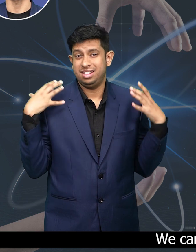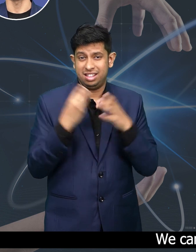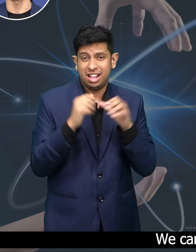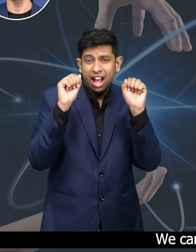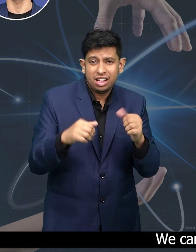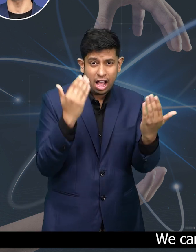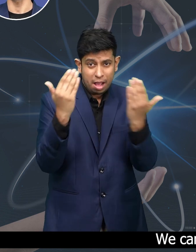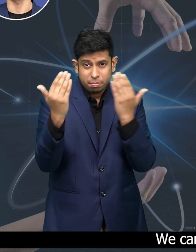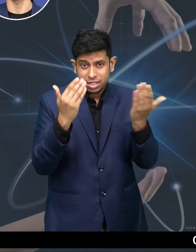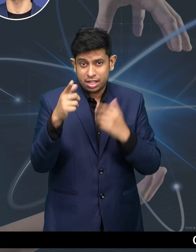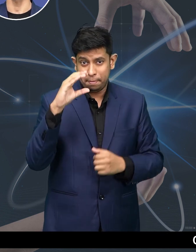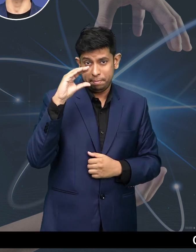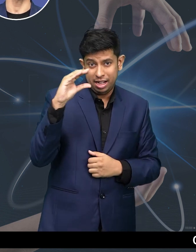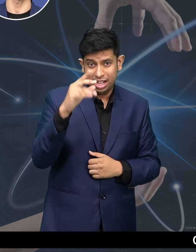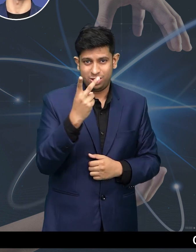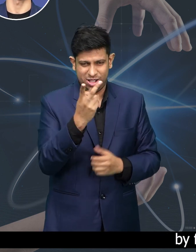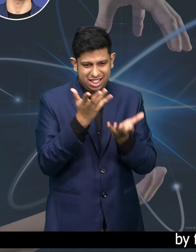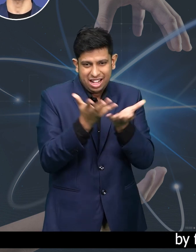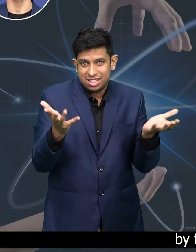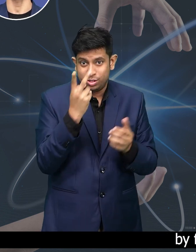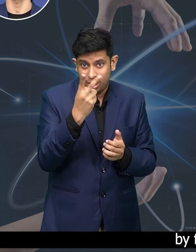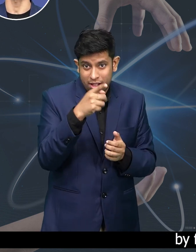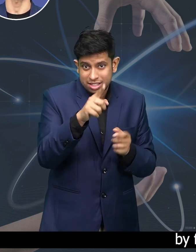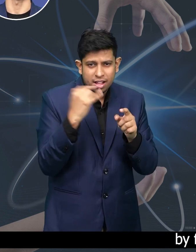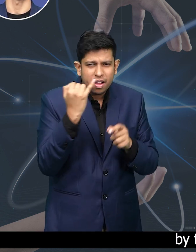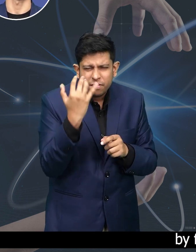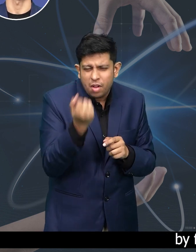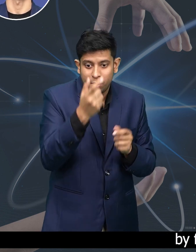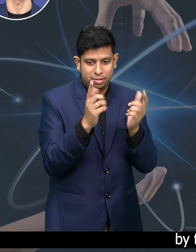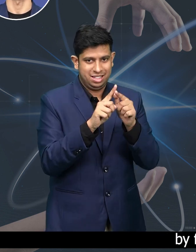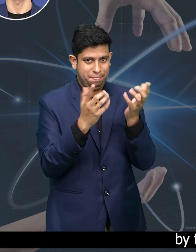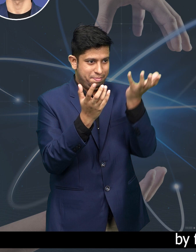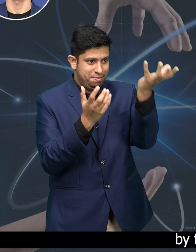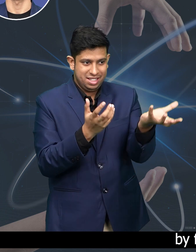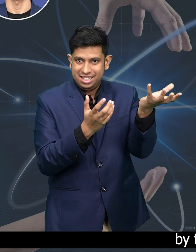We can compare the densities of two substances by finding their masses.